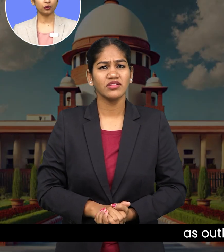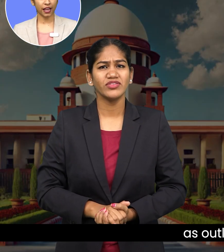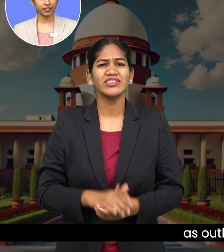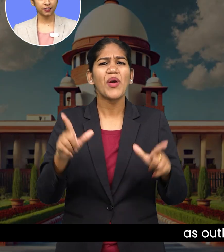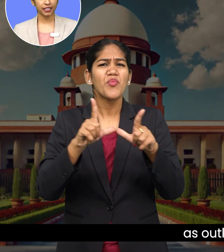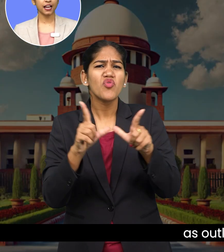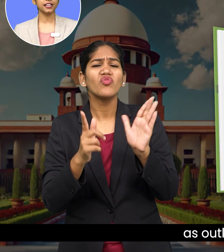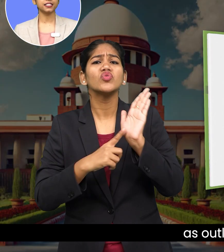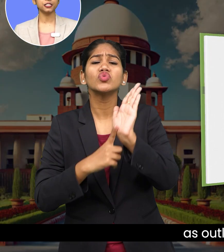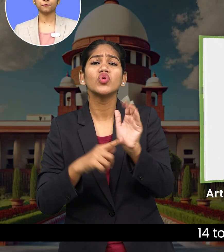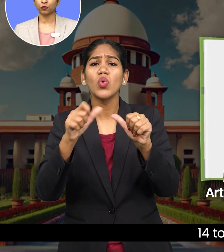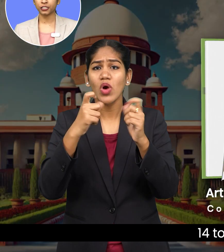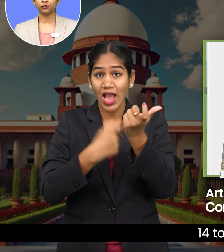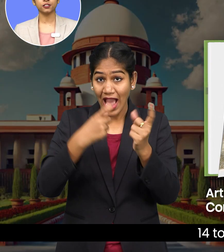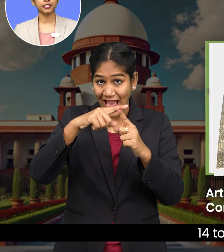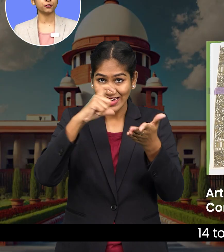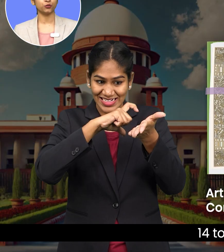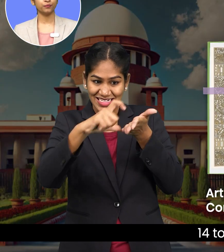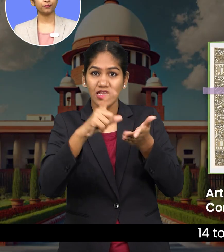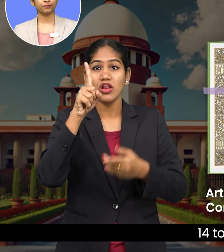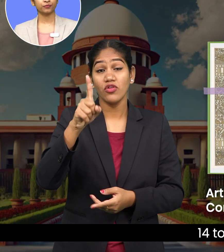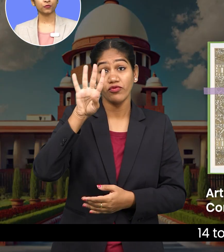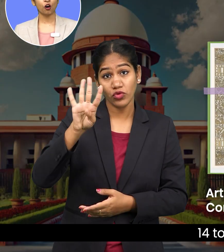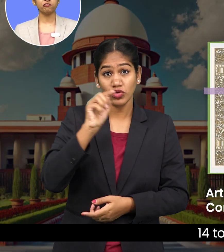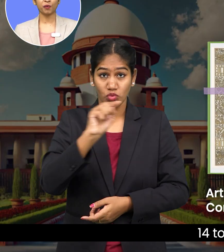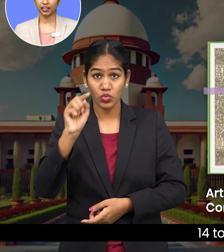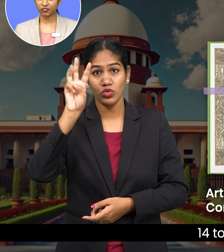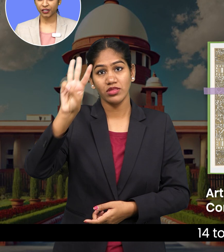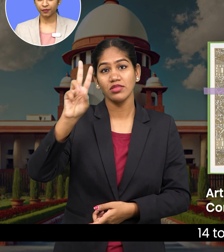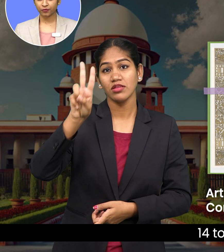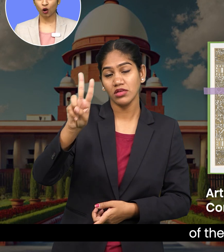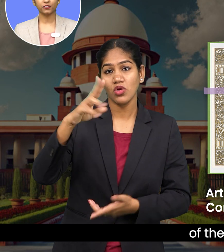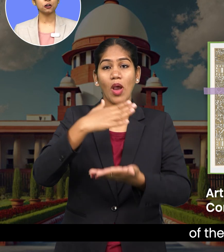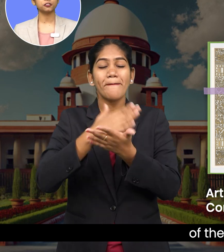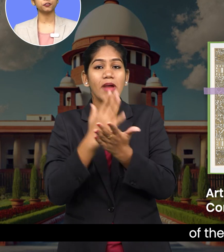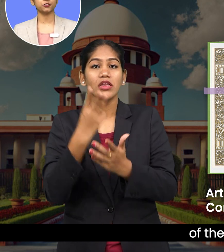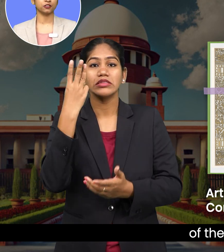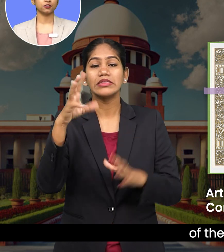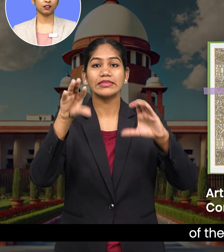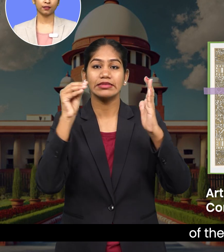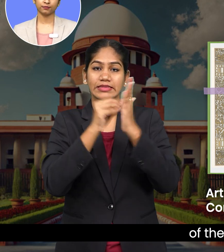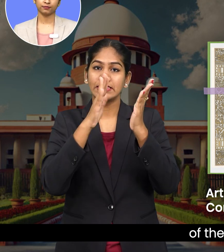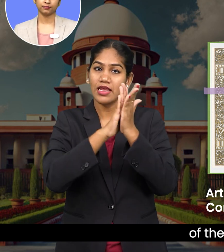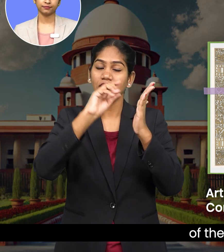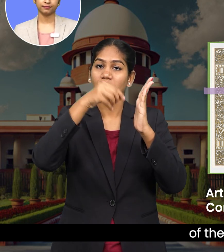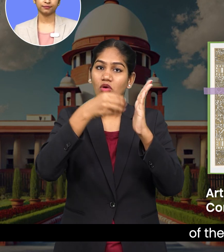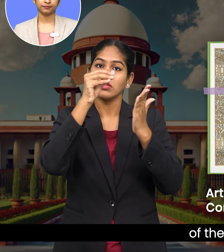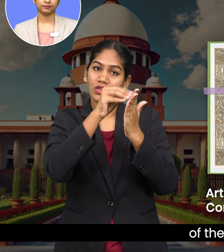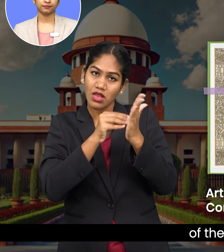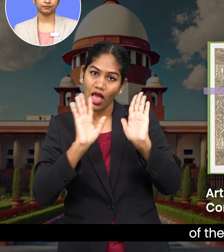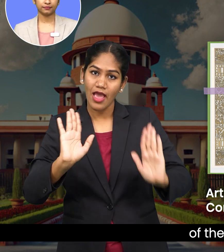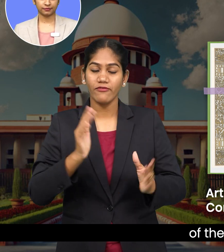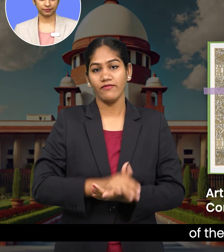As outlined in Articles 14 to 32 of Part 3 of the Constitution.